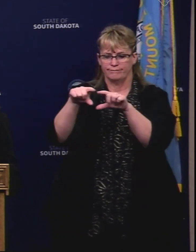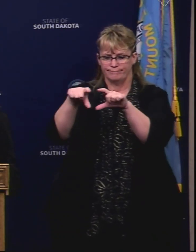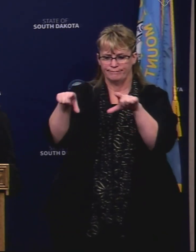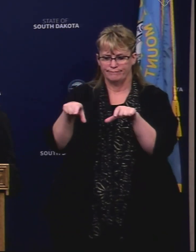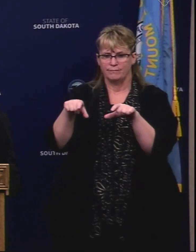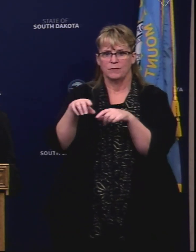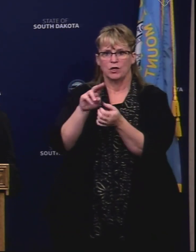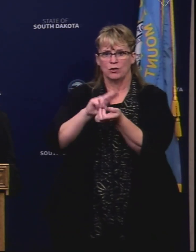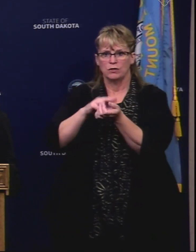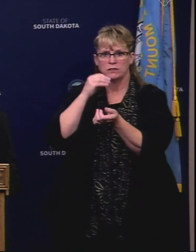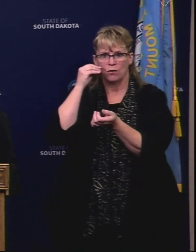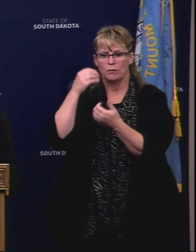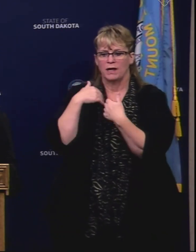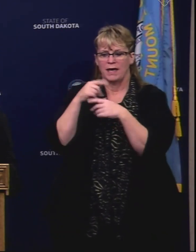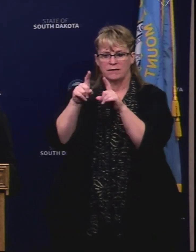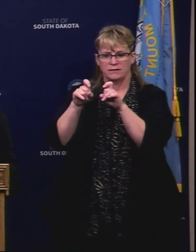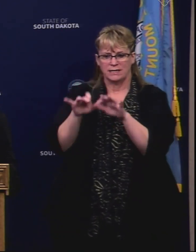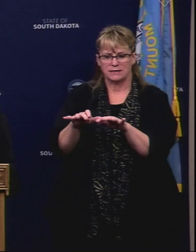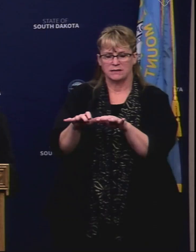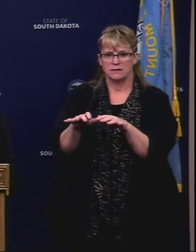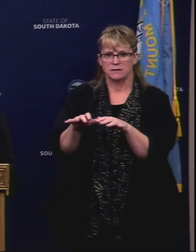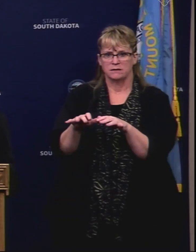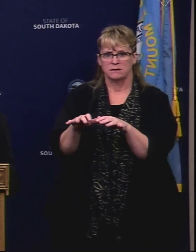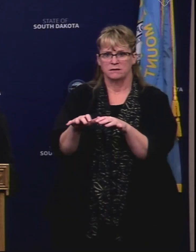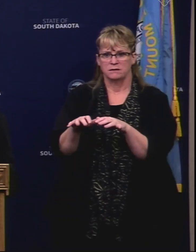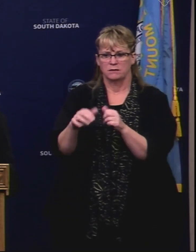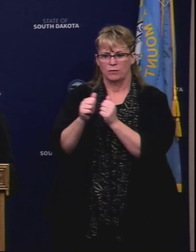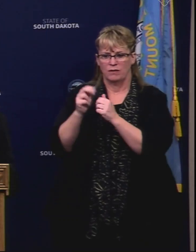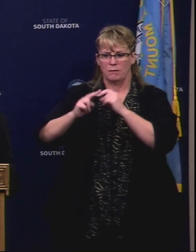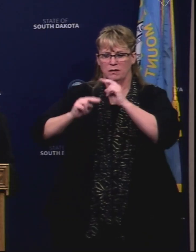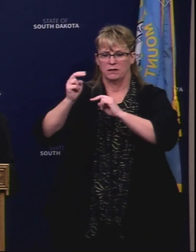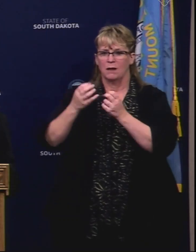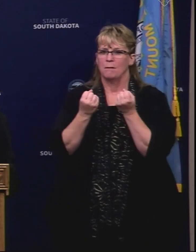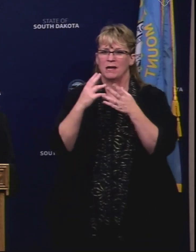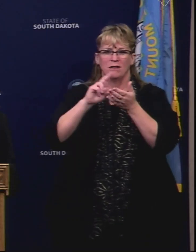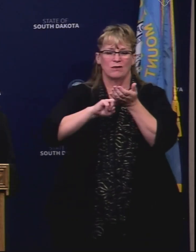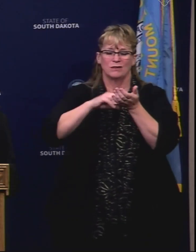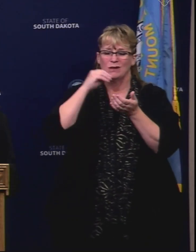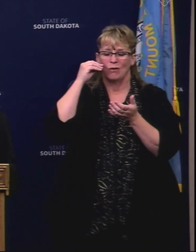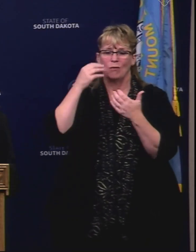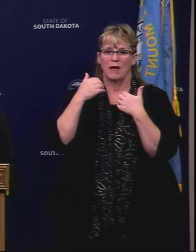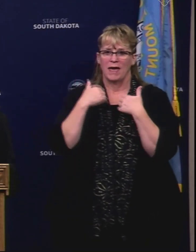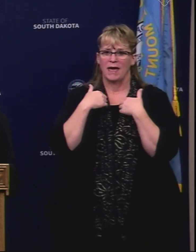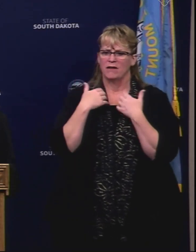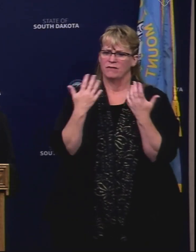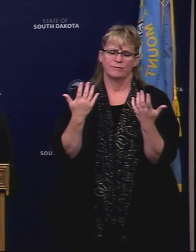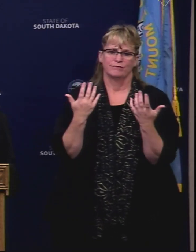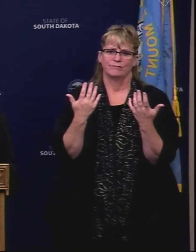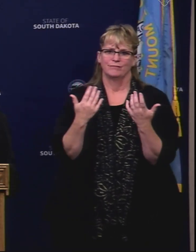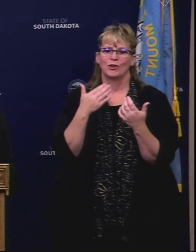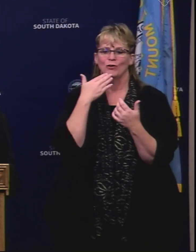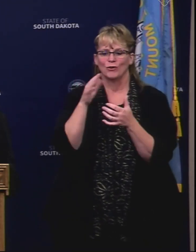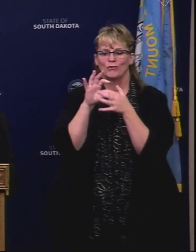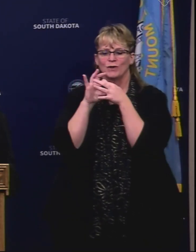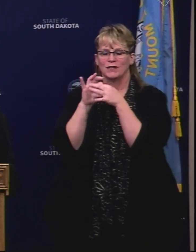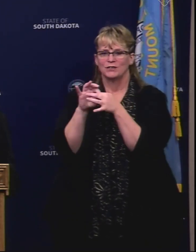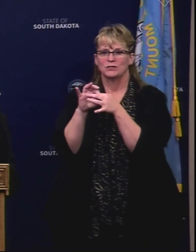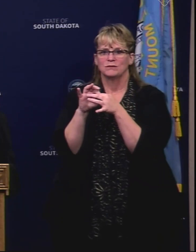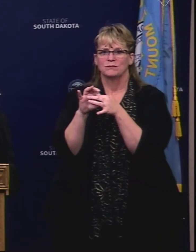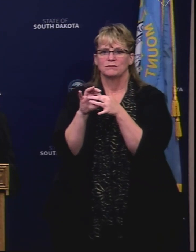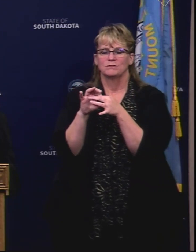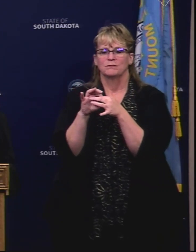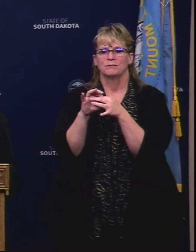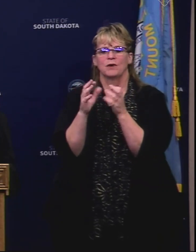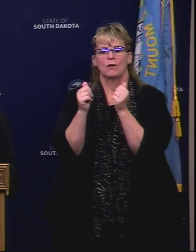help them set up testing. Many of our nursing homes have very good relationships